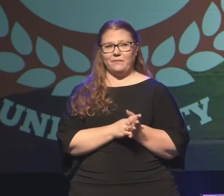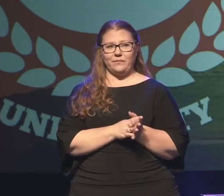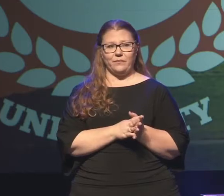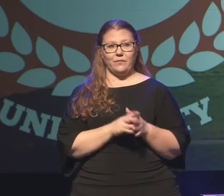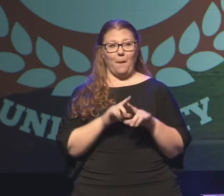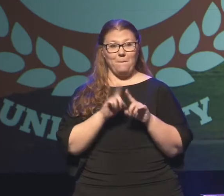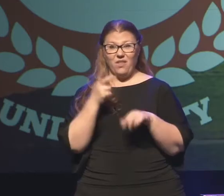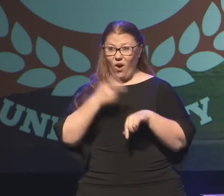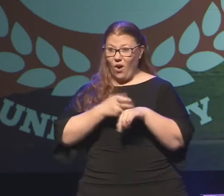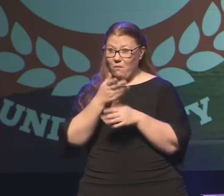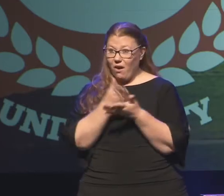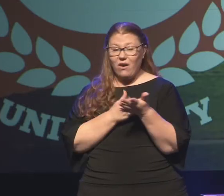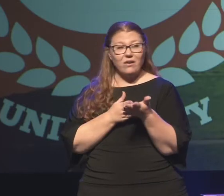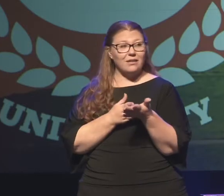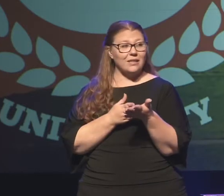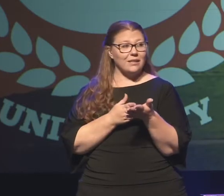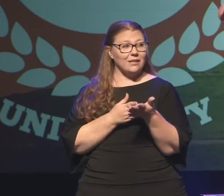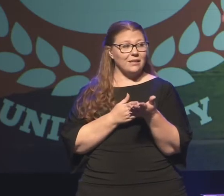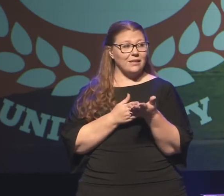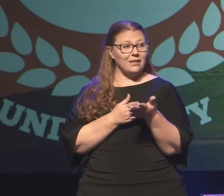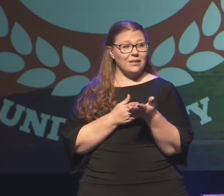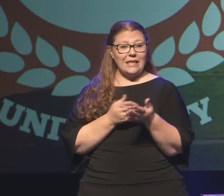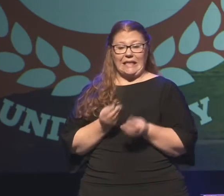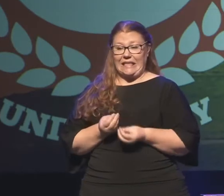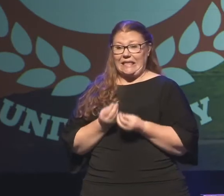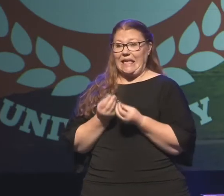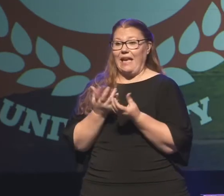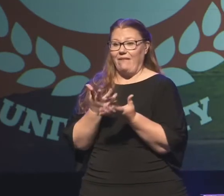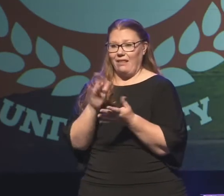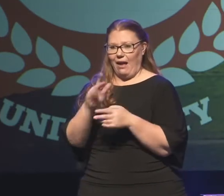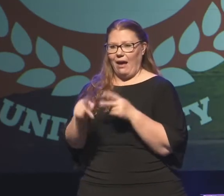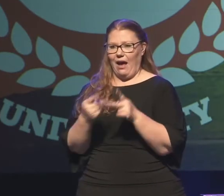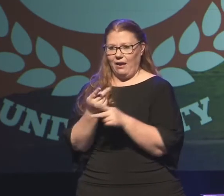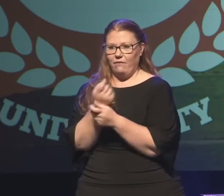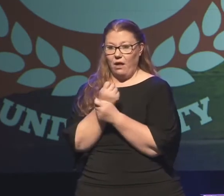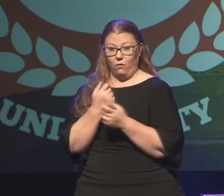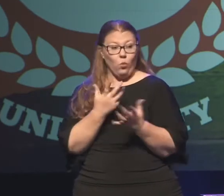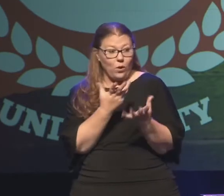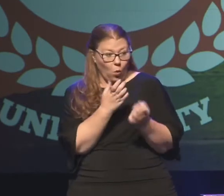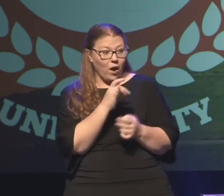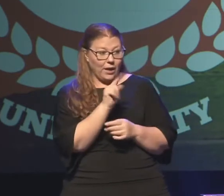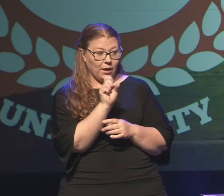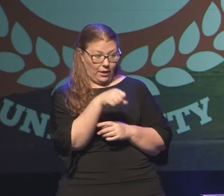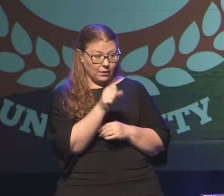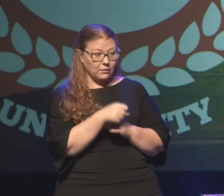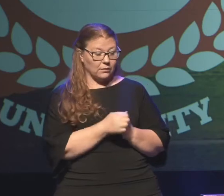But the hard part is giving that kind of love. We want it.